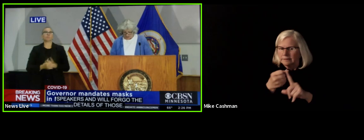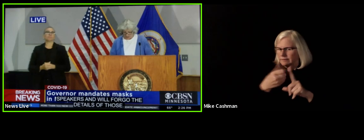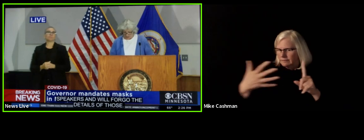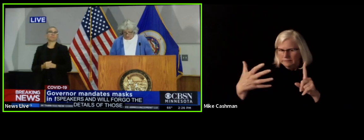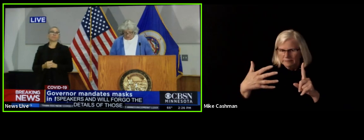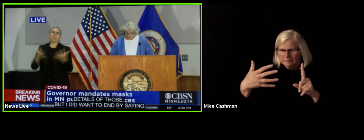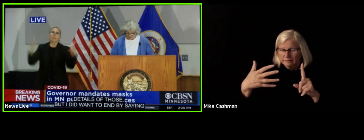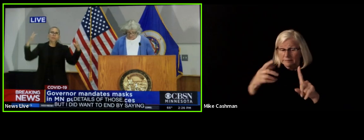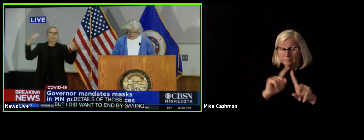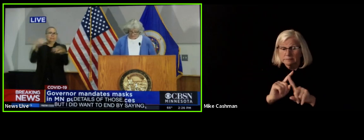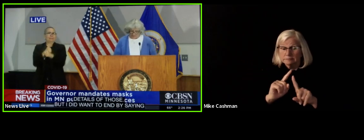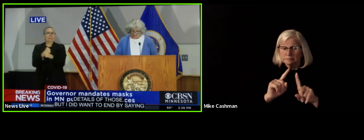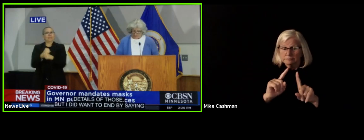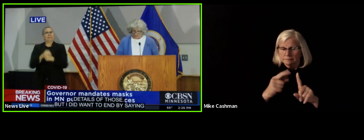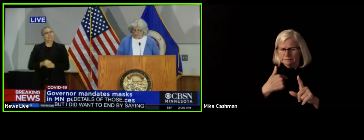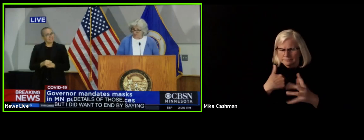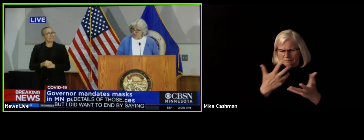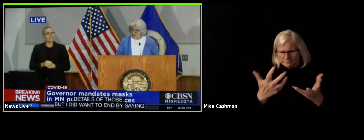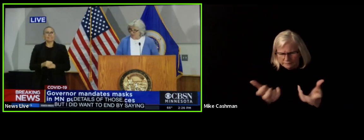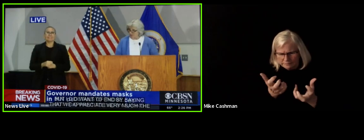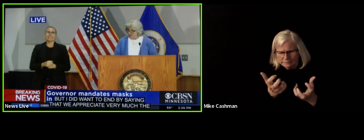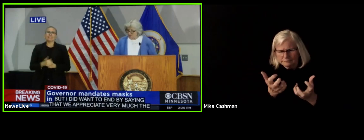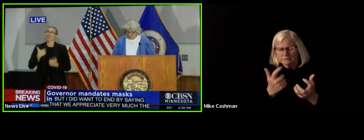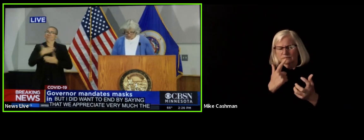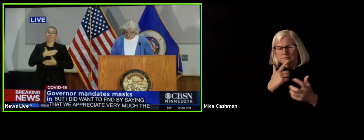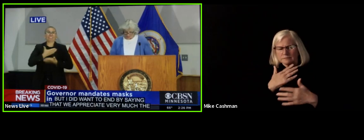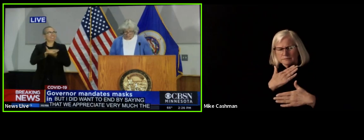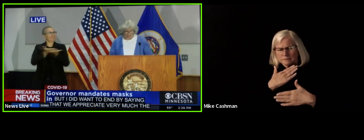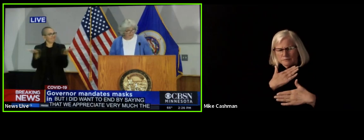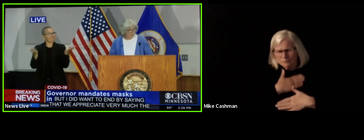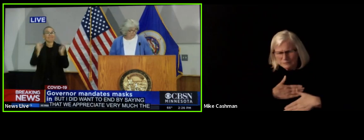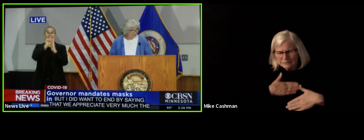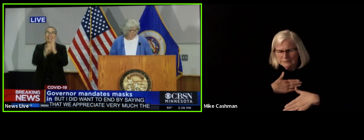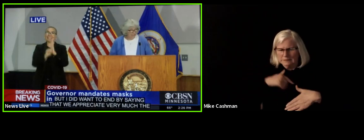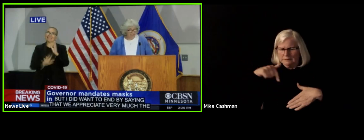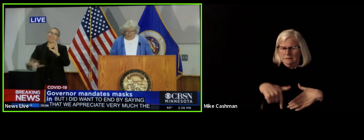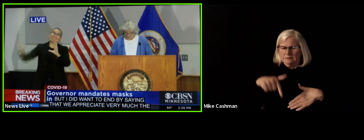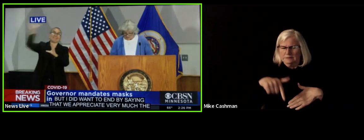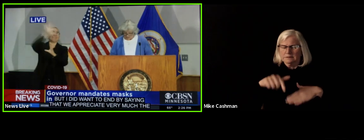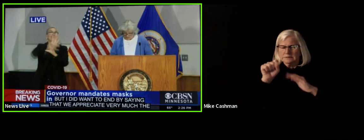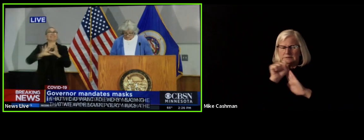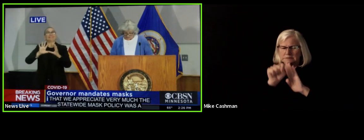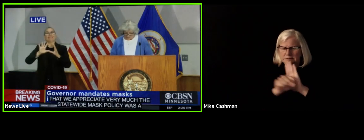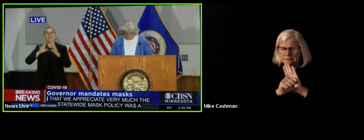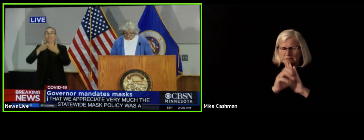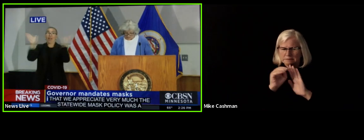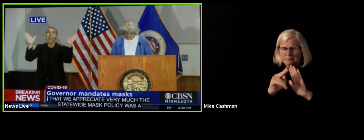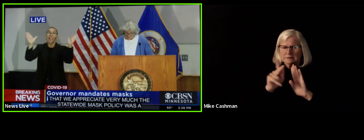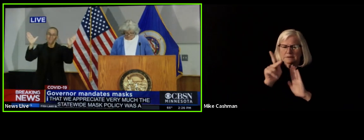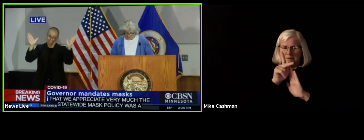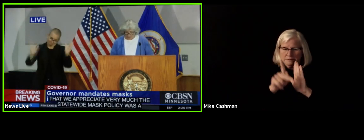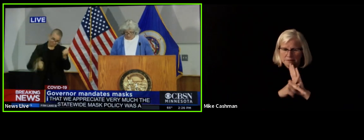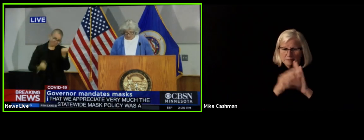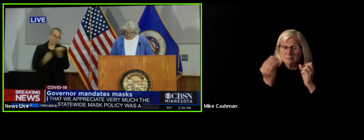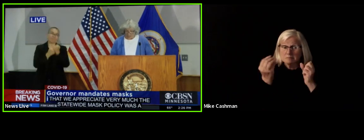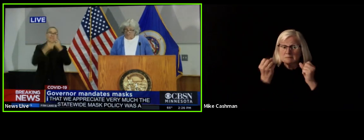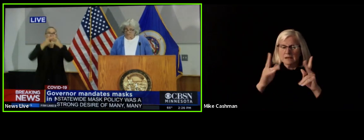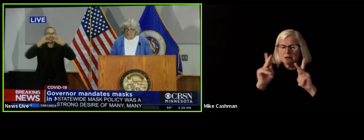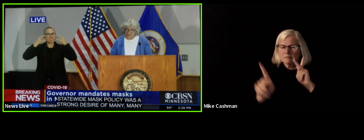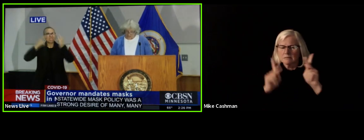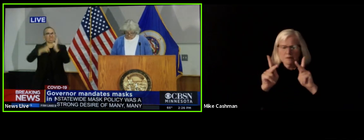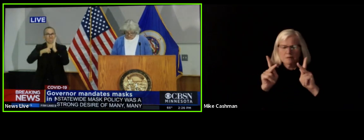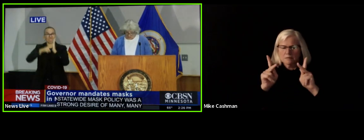much that the statewide mask policy was a strong desire of many stakeholders. You'll hear from some, including